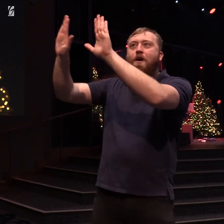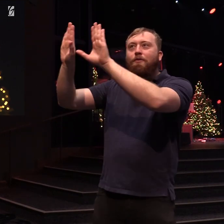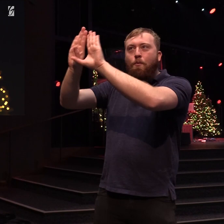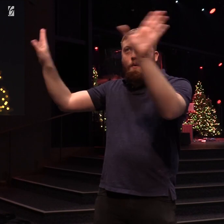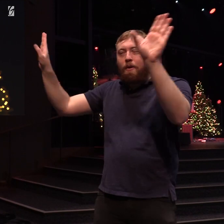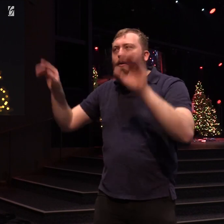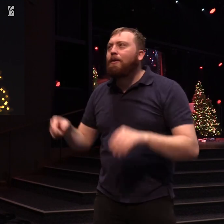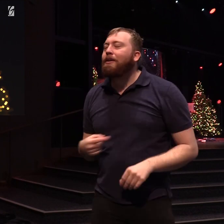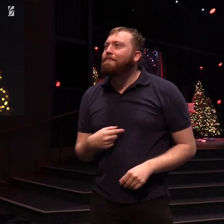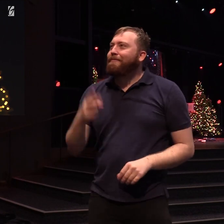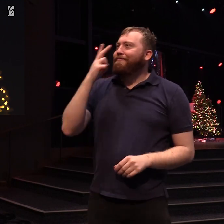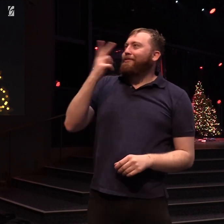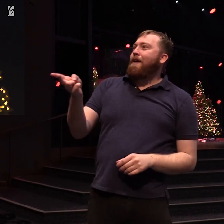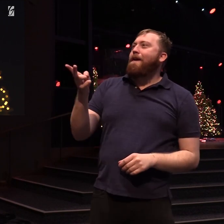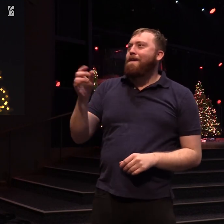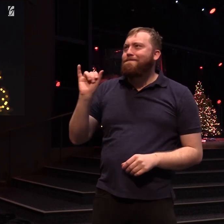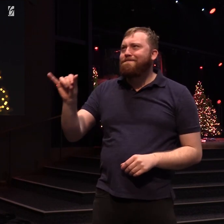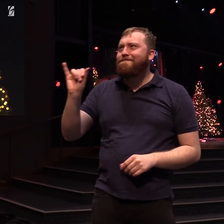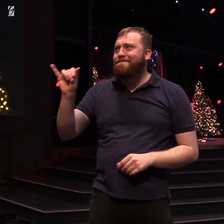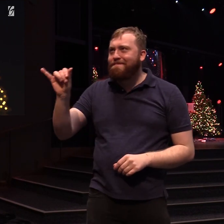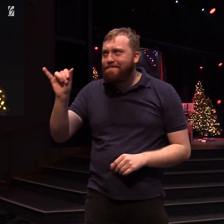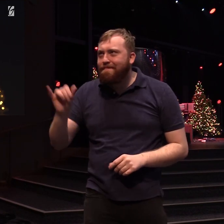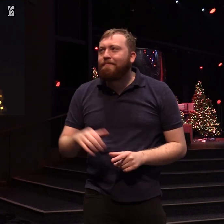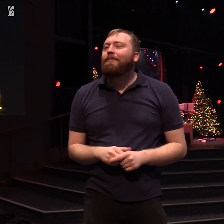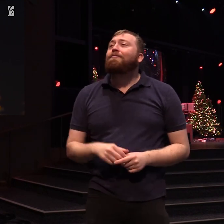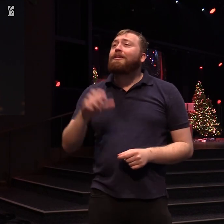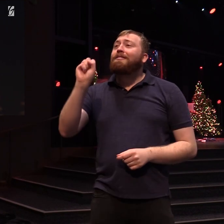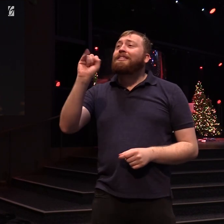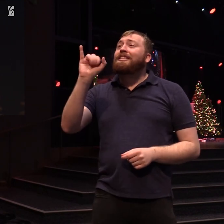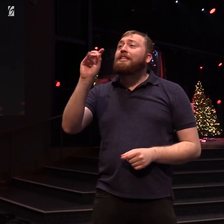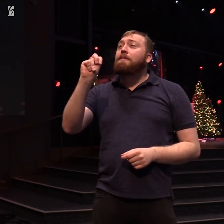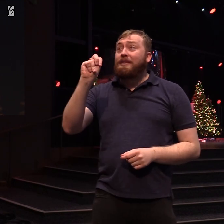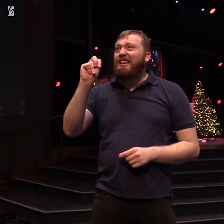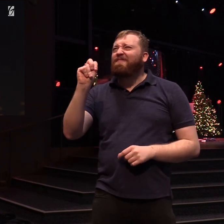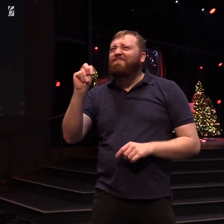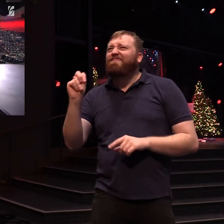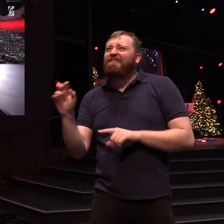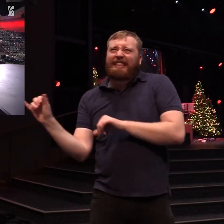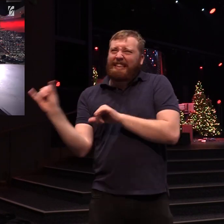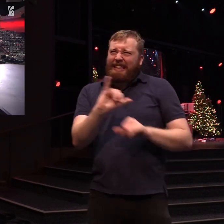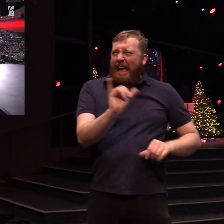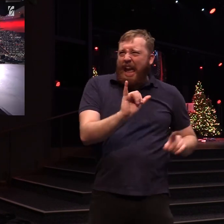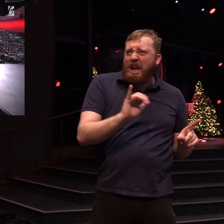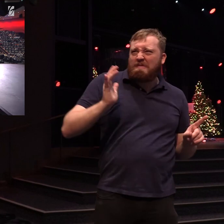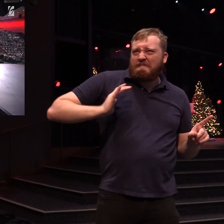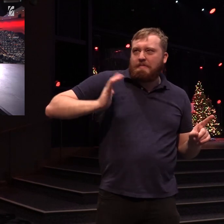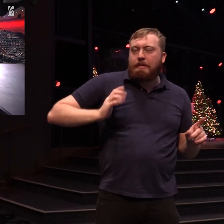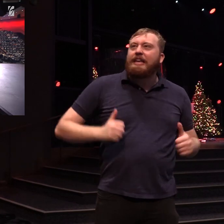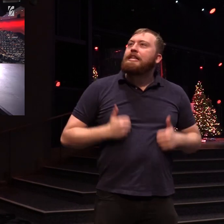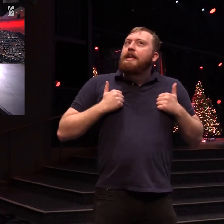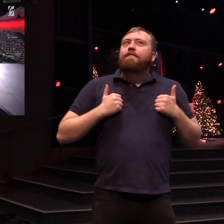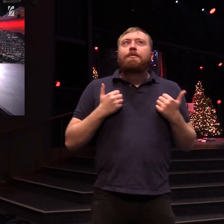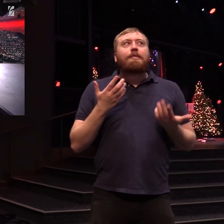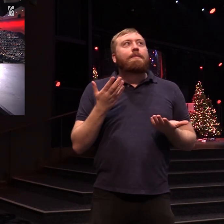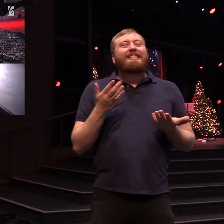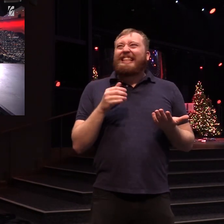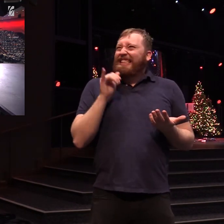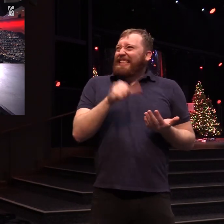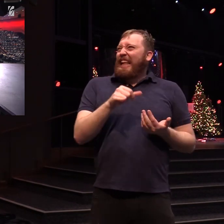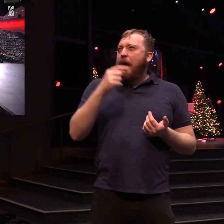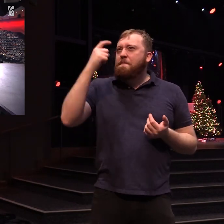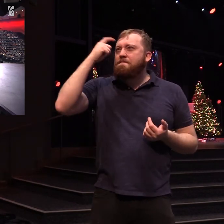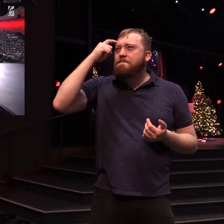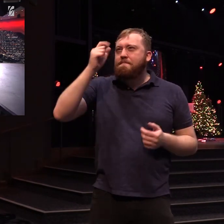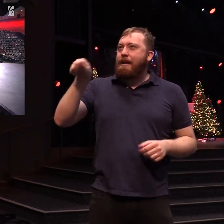perhaps today. Simeon lived with this perhaps today mentality. He could always be seen